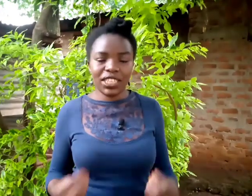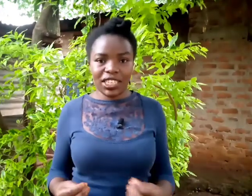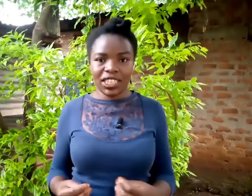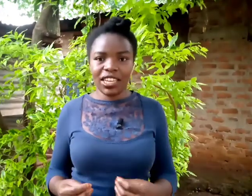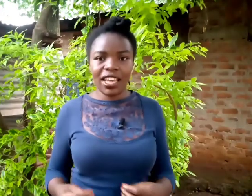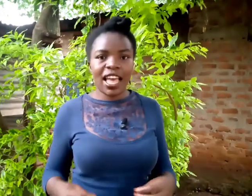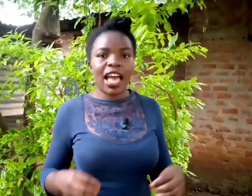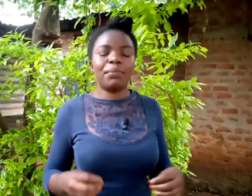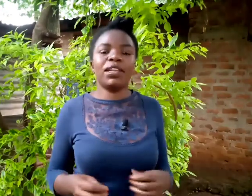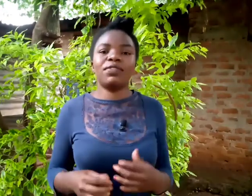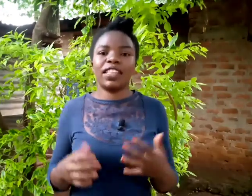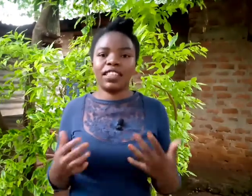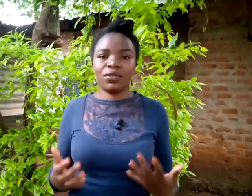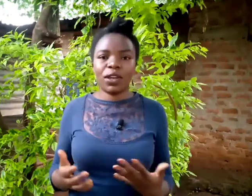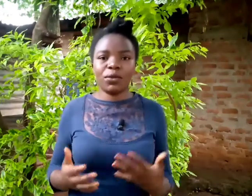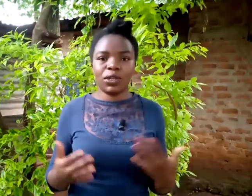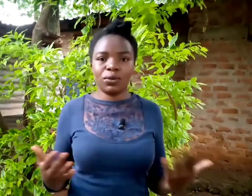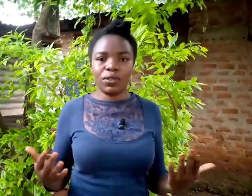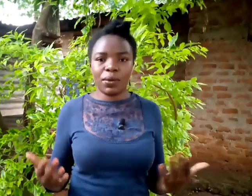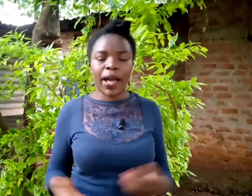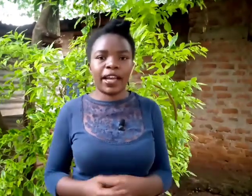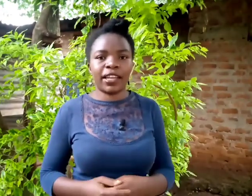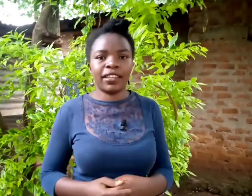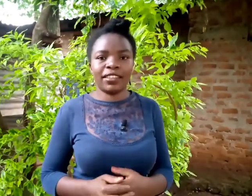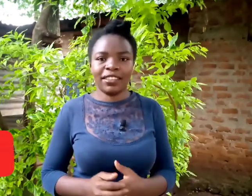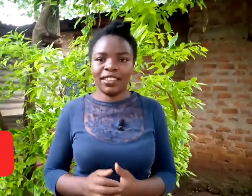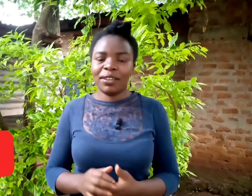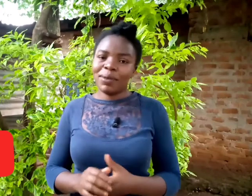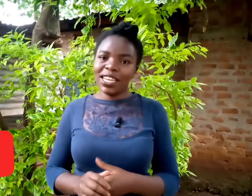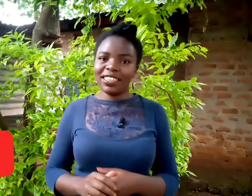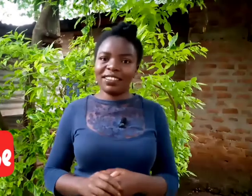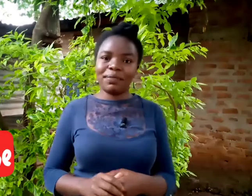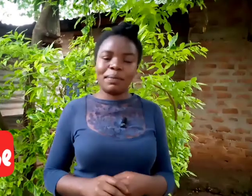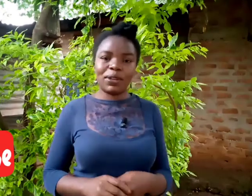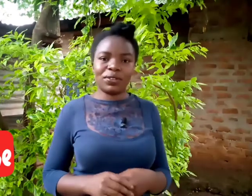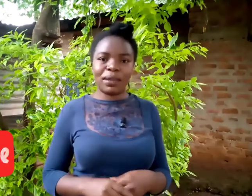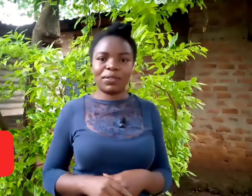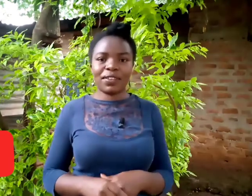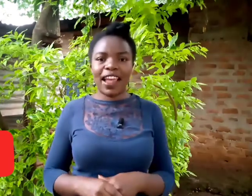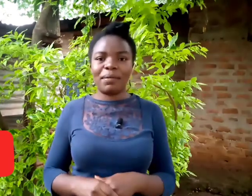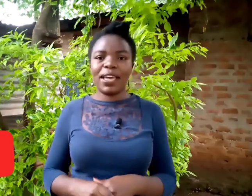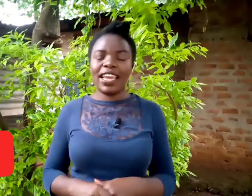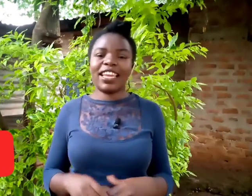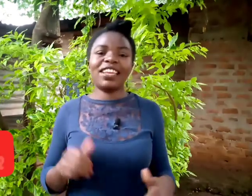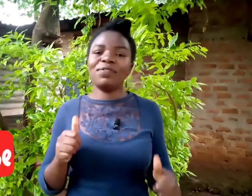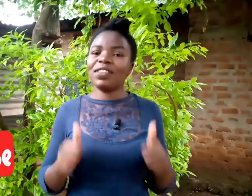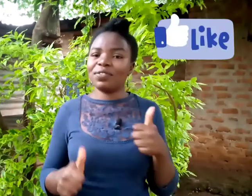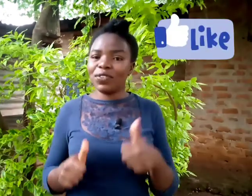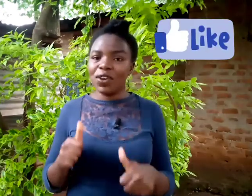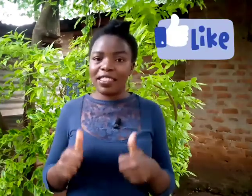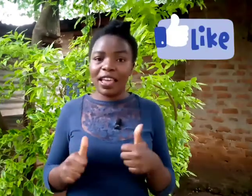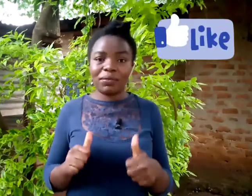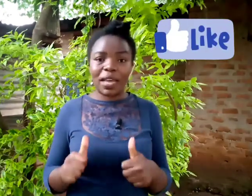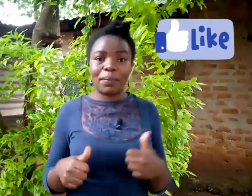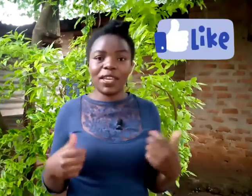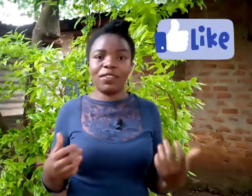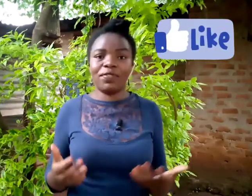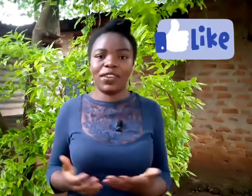teaching, I believe that this one will do the work. Please remember to subscribe and give this video a thumbs up if it is